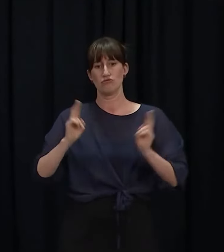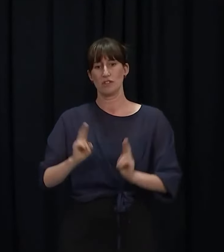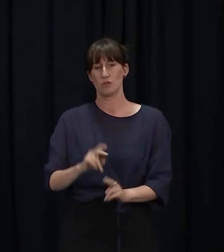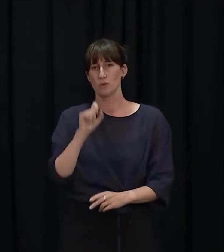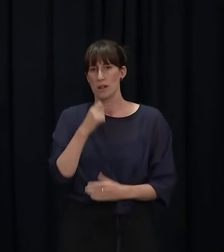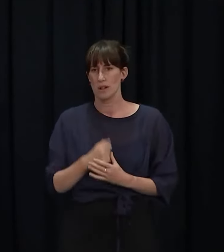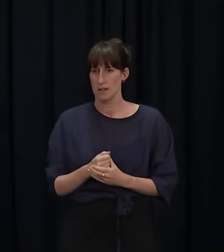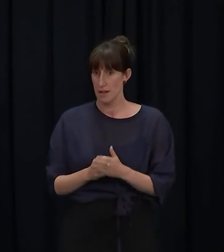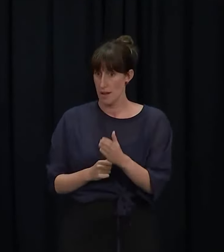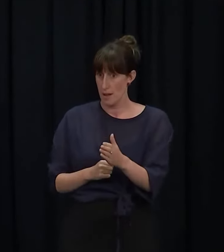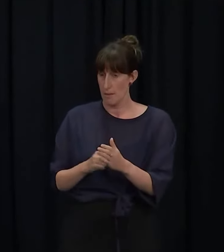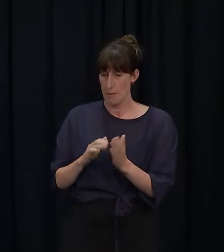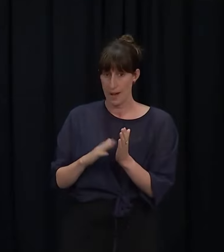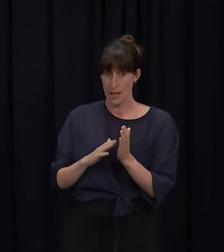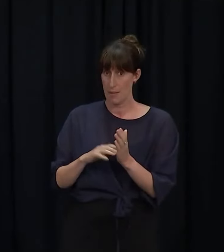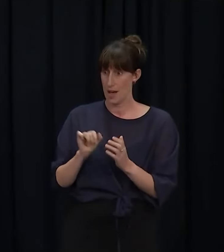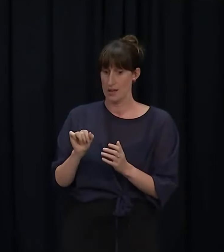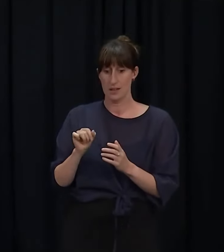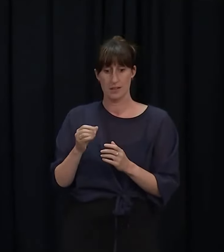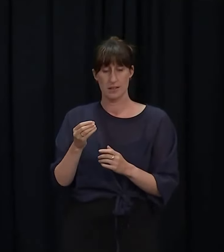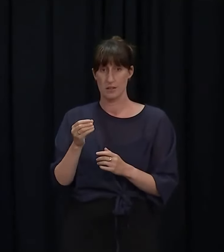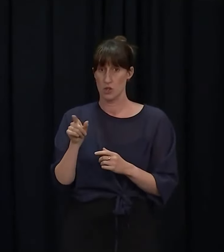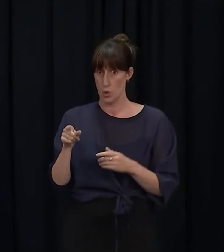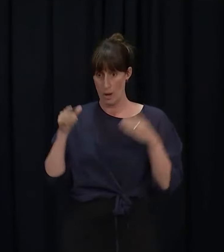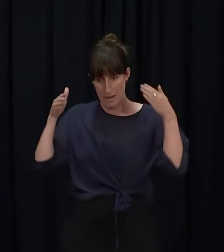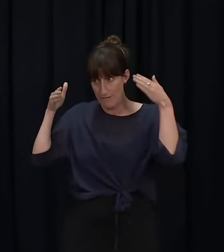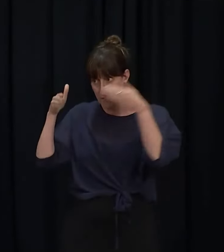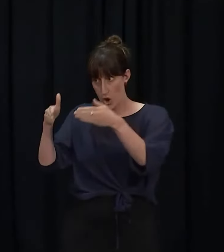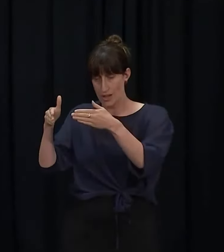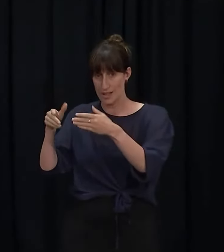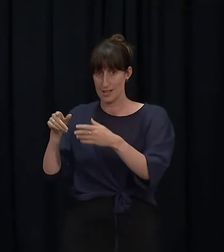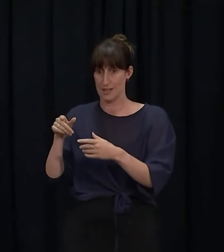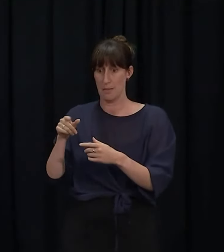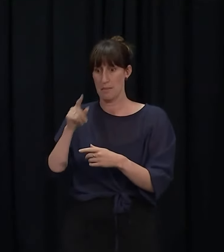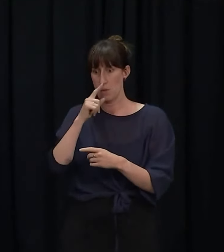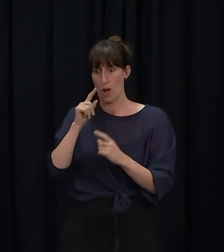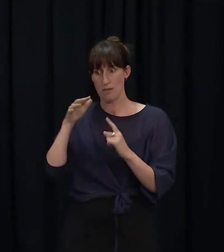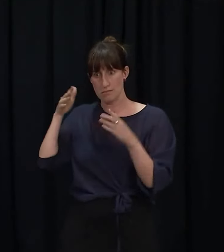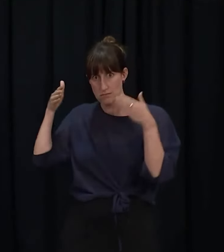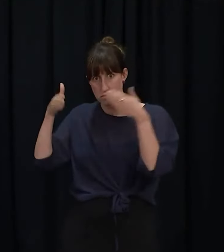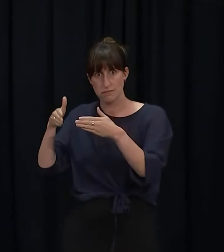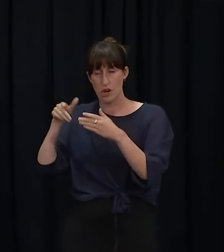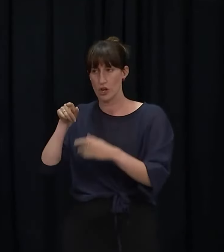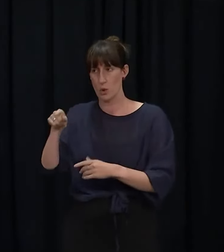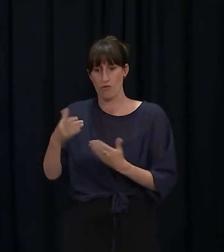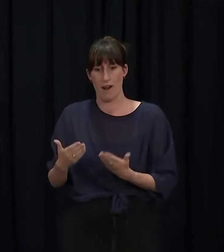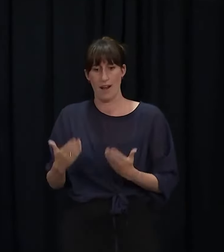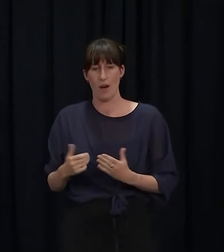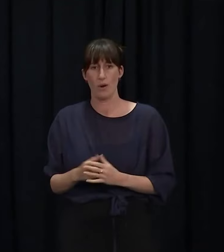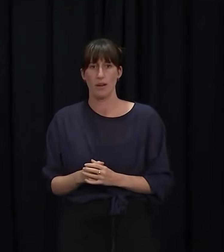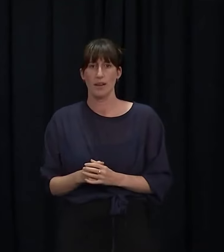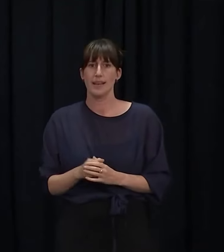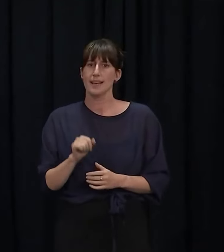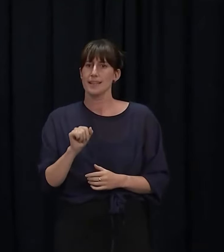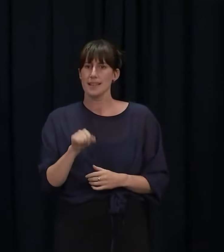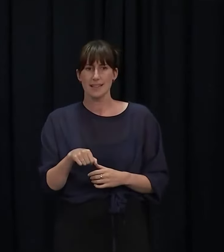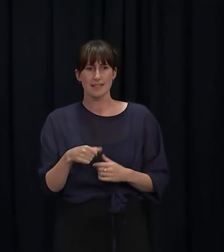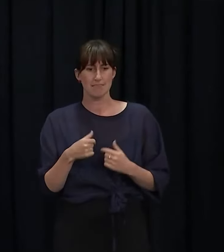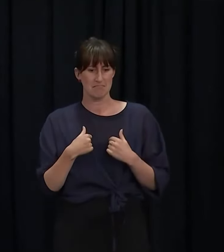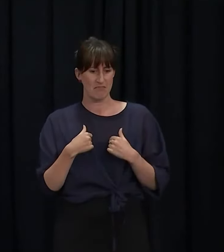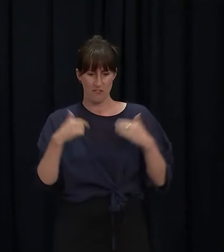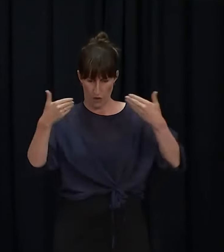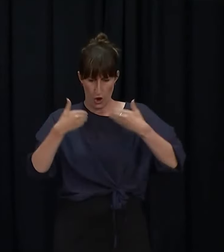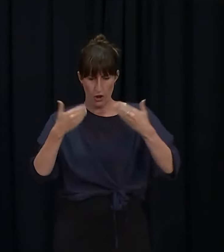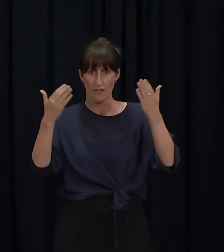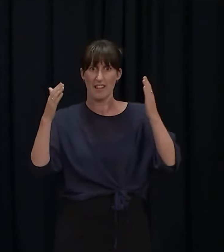are experiencing that intensity, yourselves being amongst them. And I see that as just being a